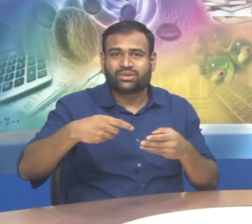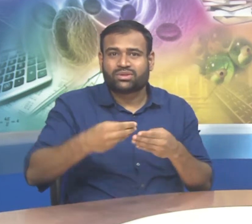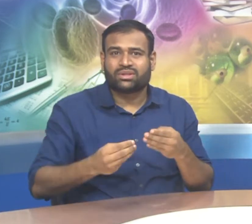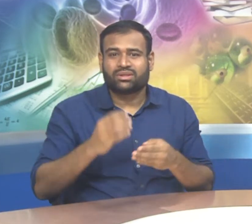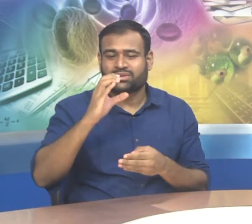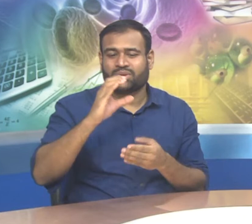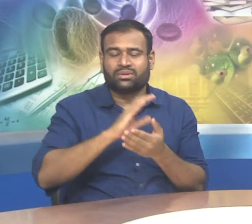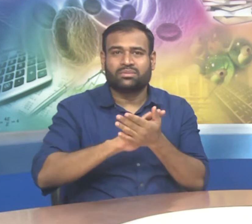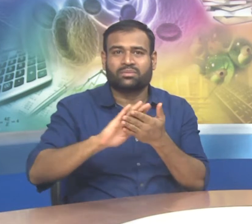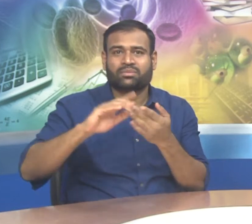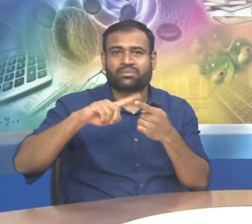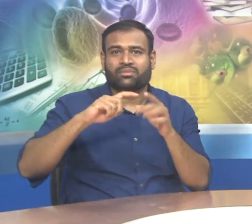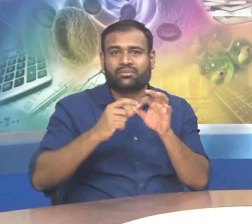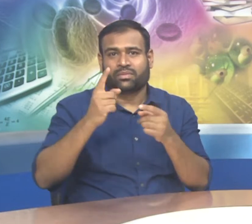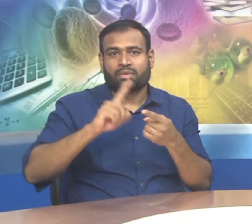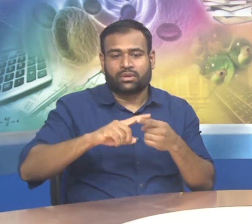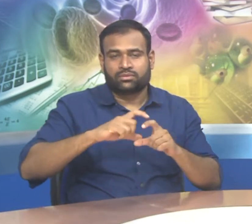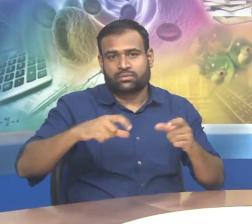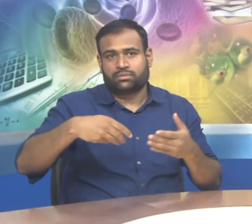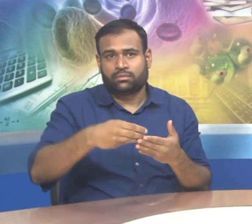payments by checks instead of currency.